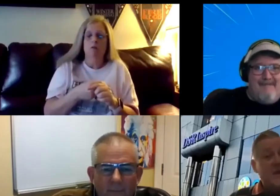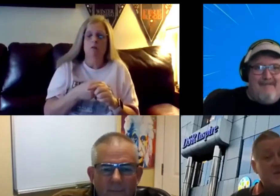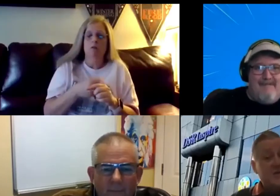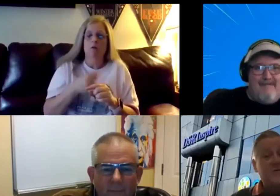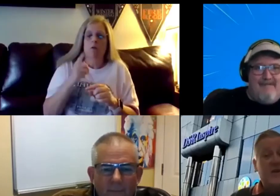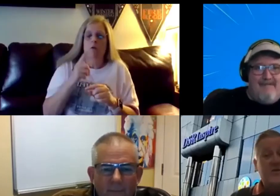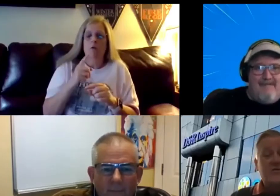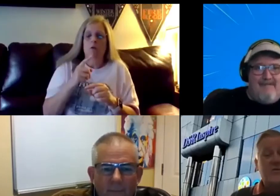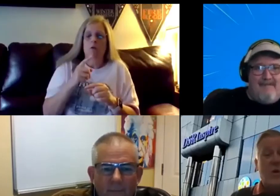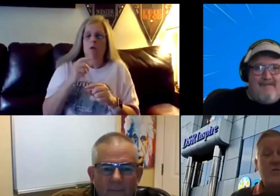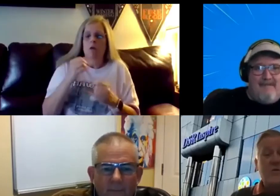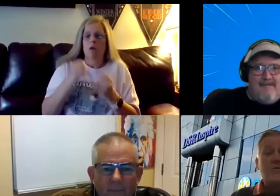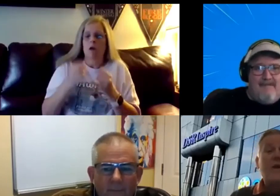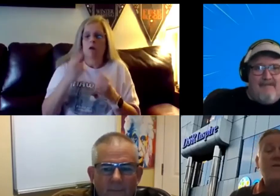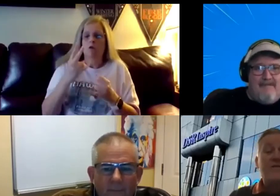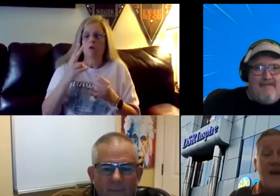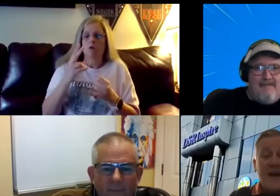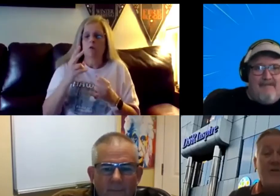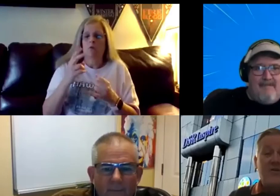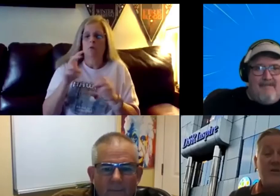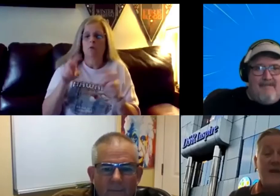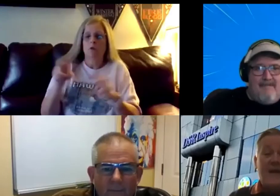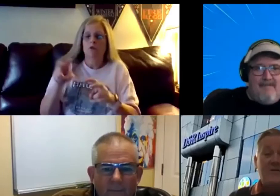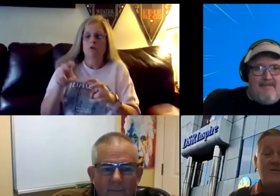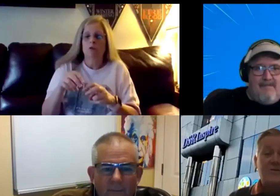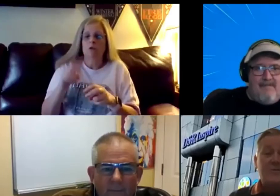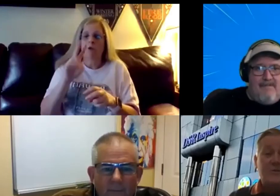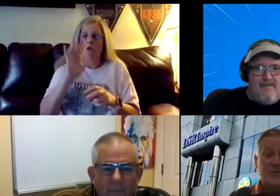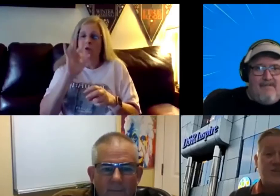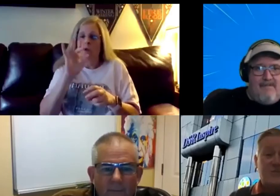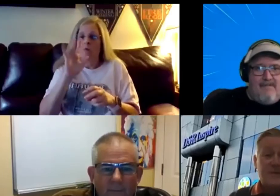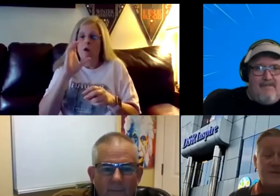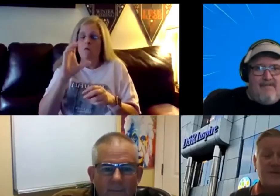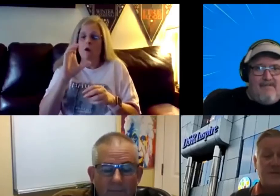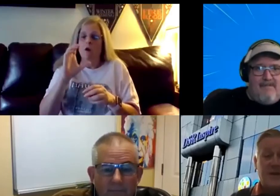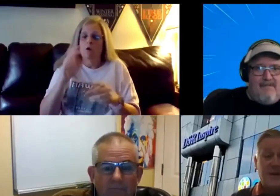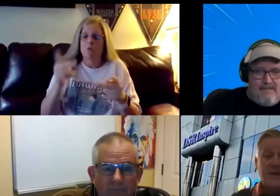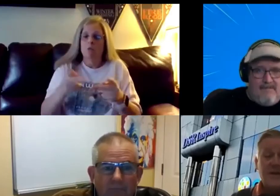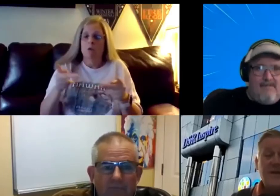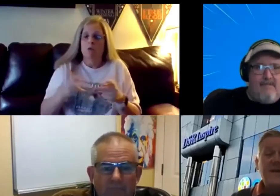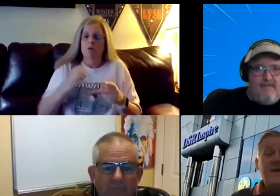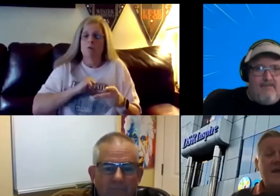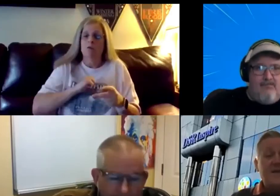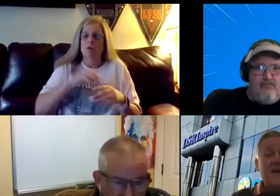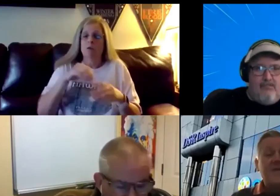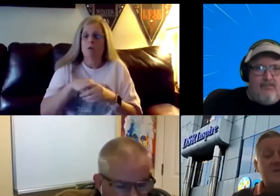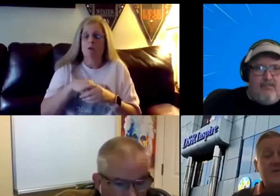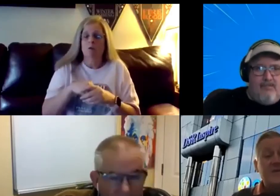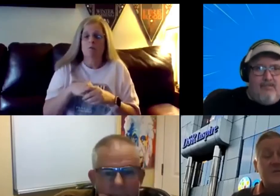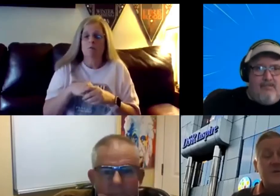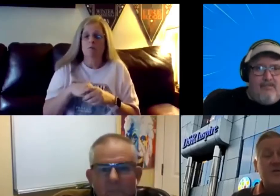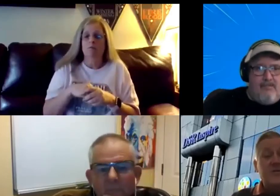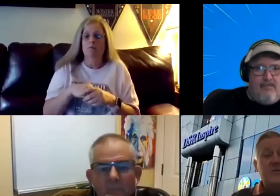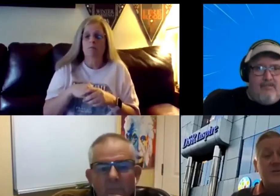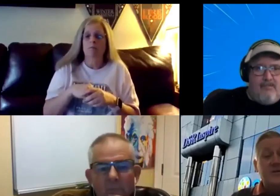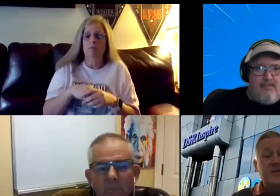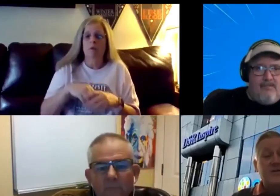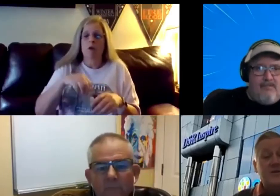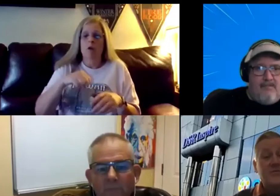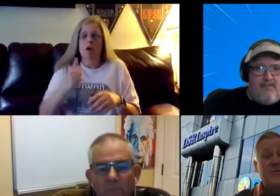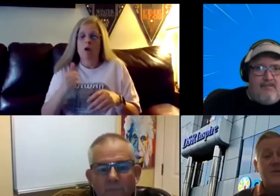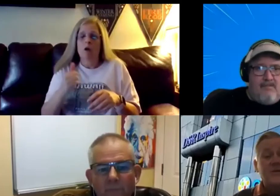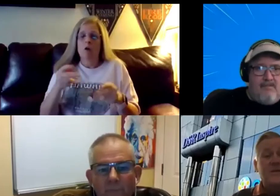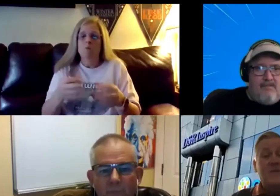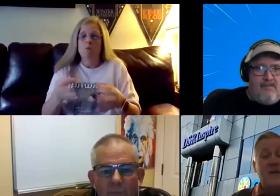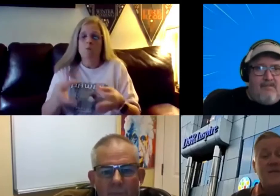the last two ventures, one was $2,500 to position myself in. And then I was into another position